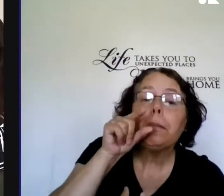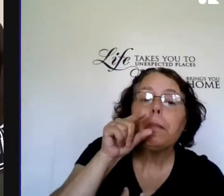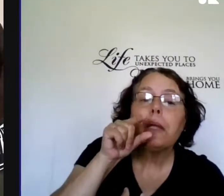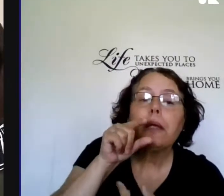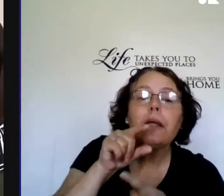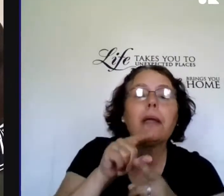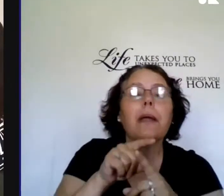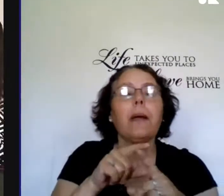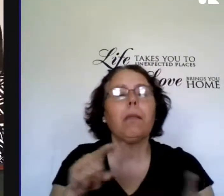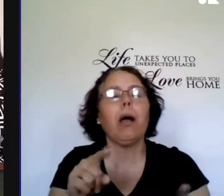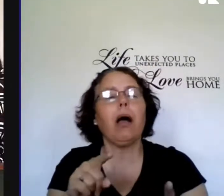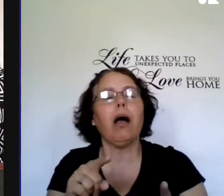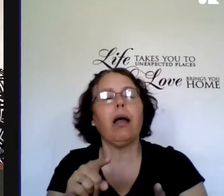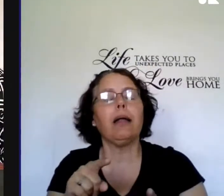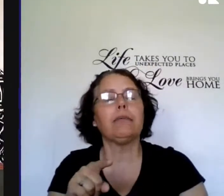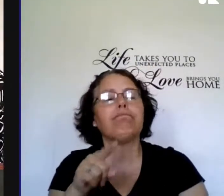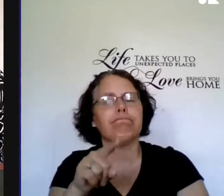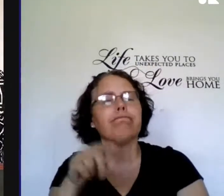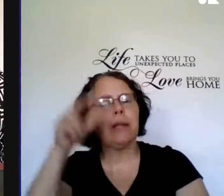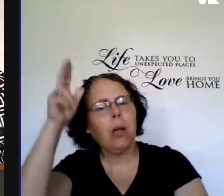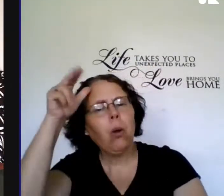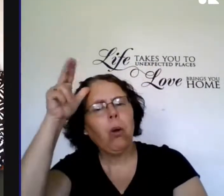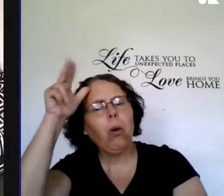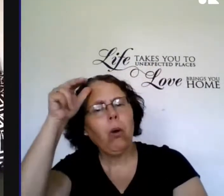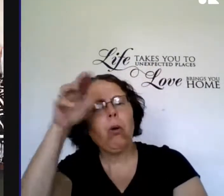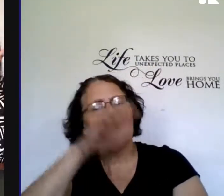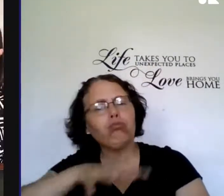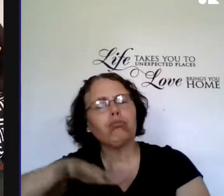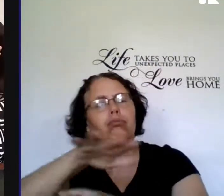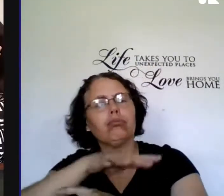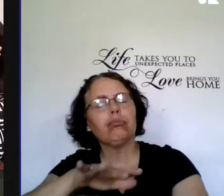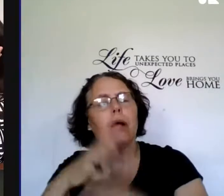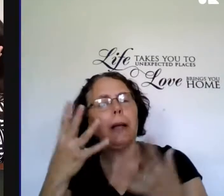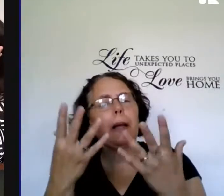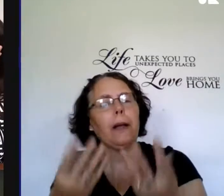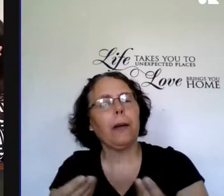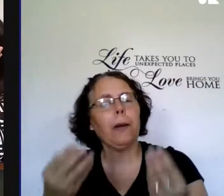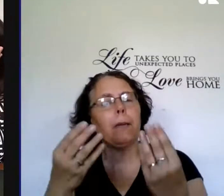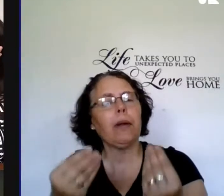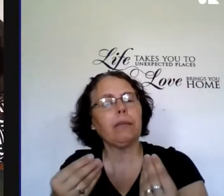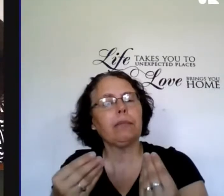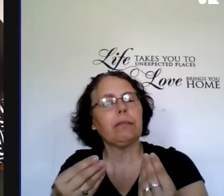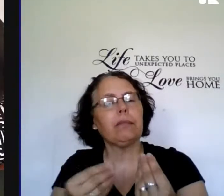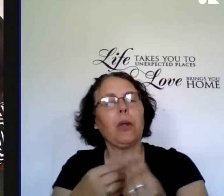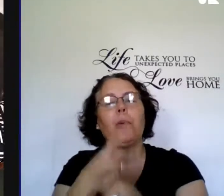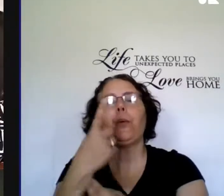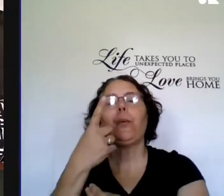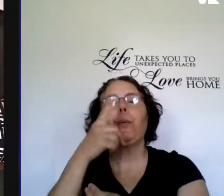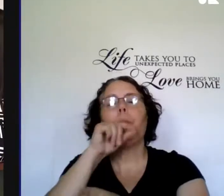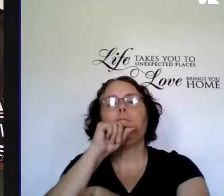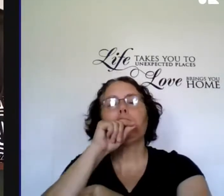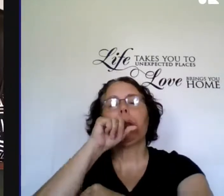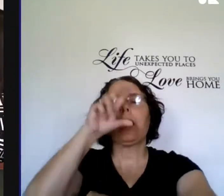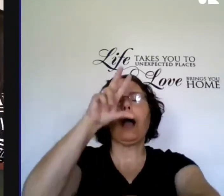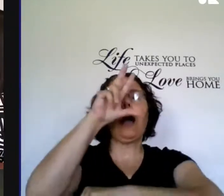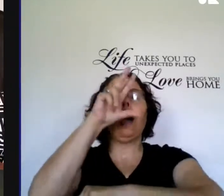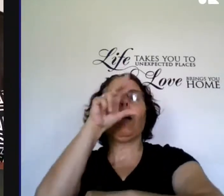so comfy that one chick falls asleep.